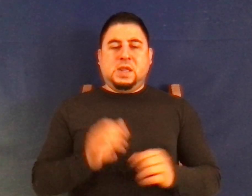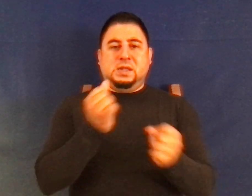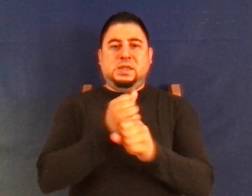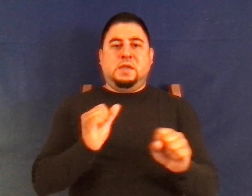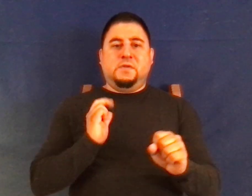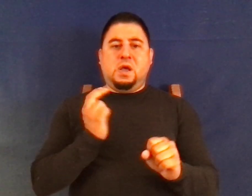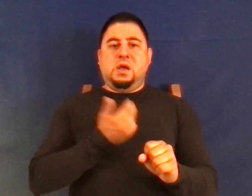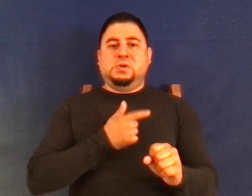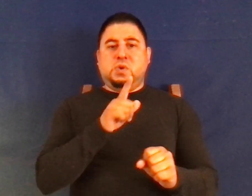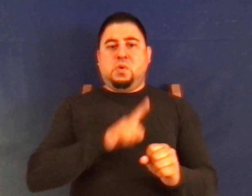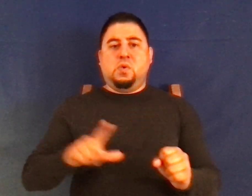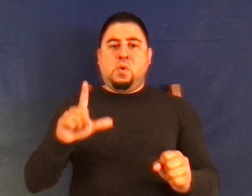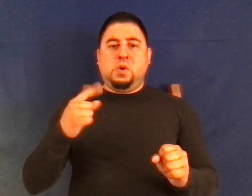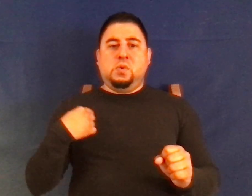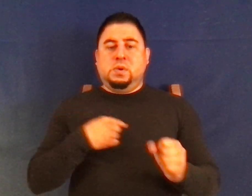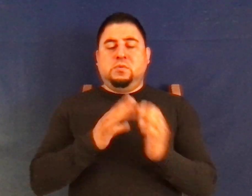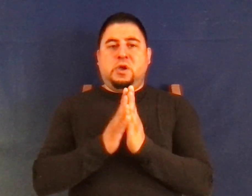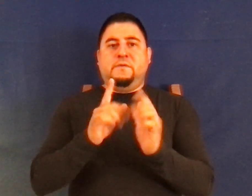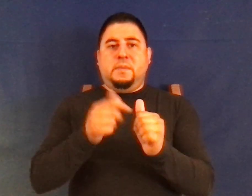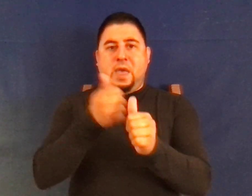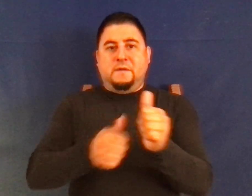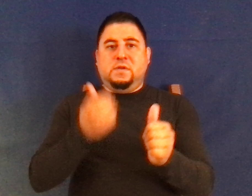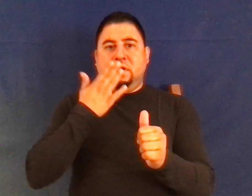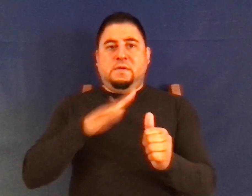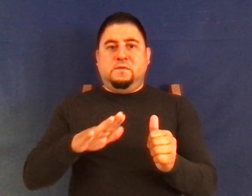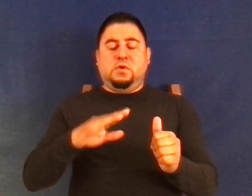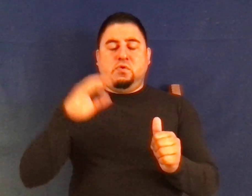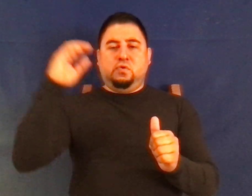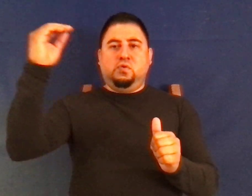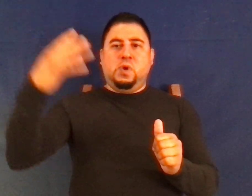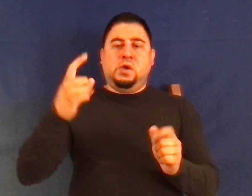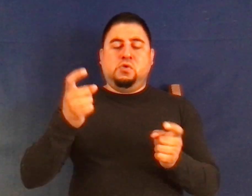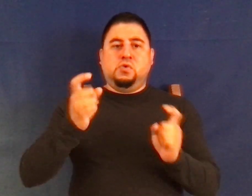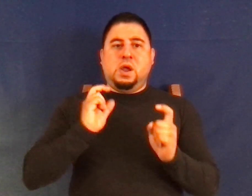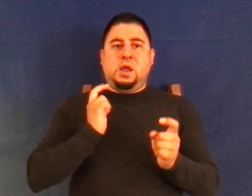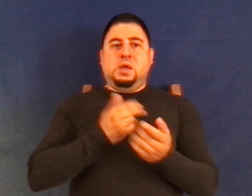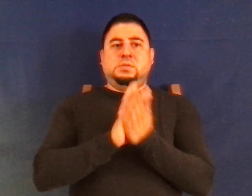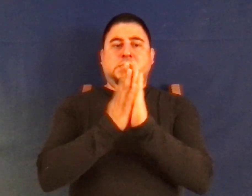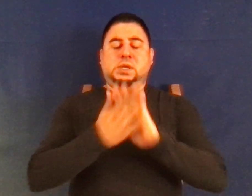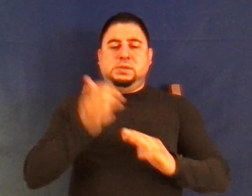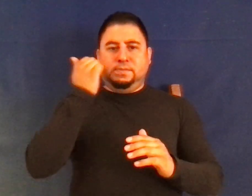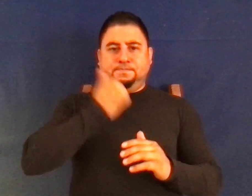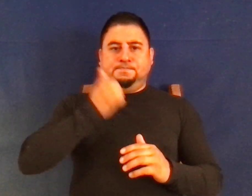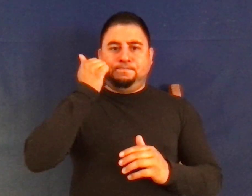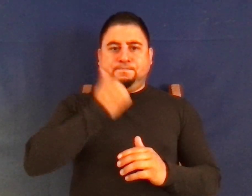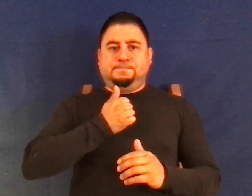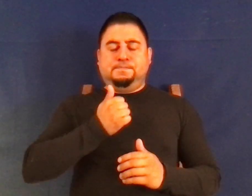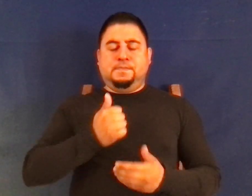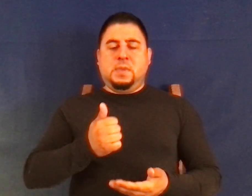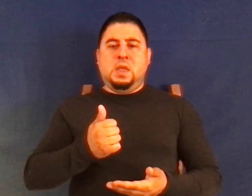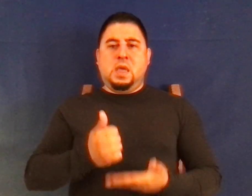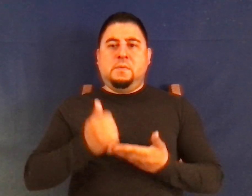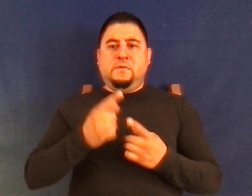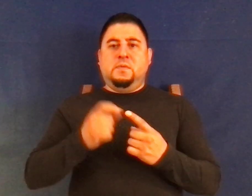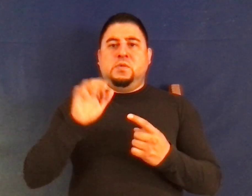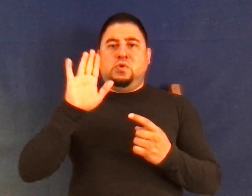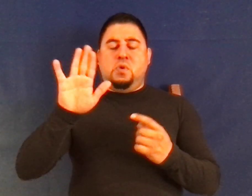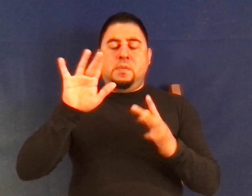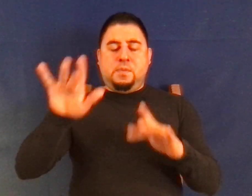Lord, we pray, from every evil. Graciously grant peace in our day, that by the help of your mercy we may